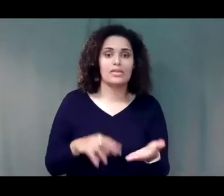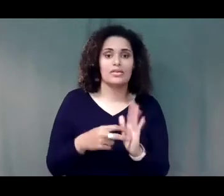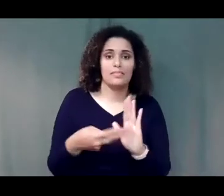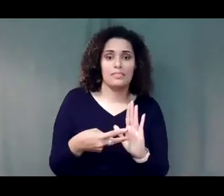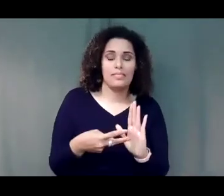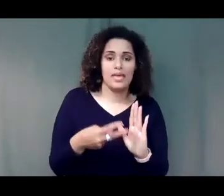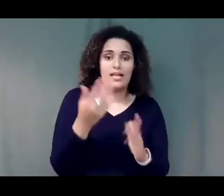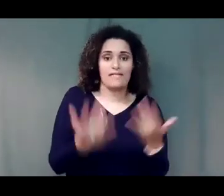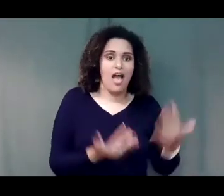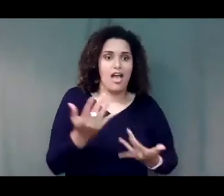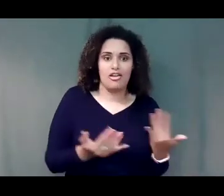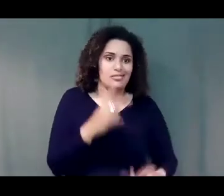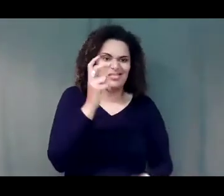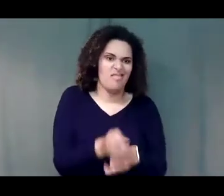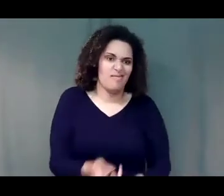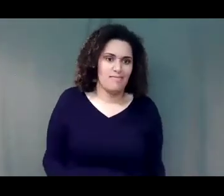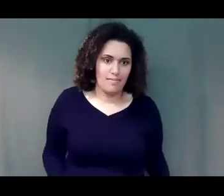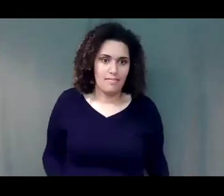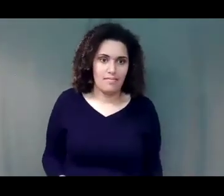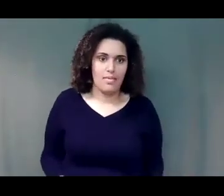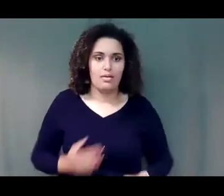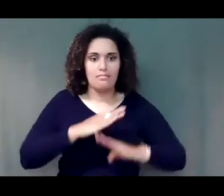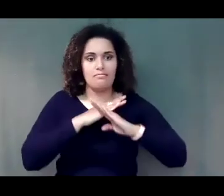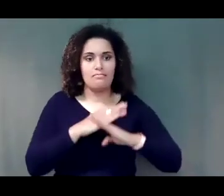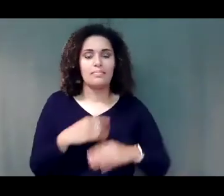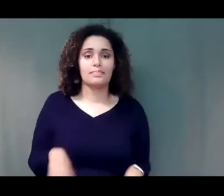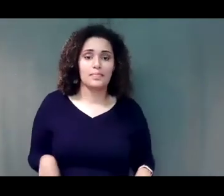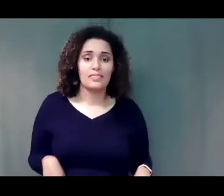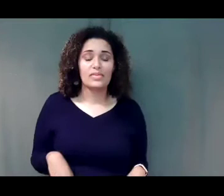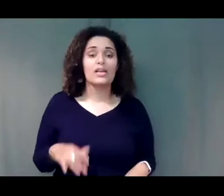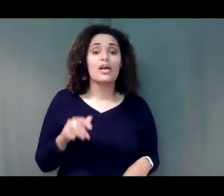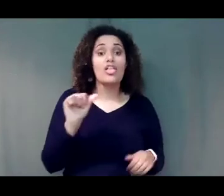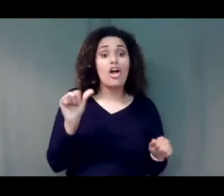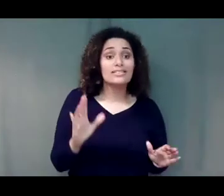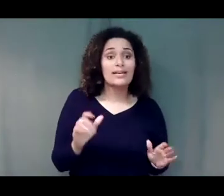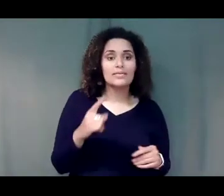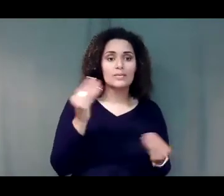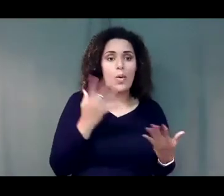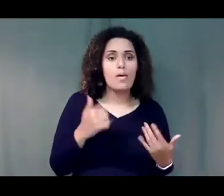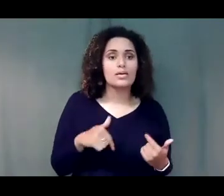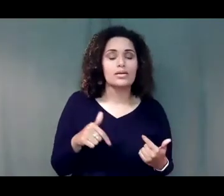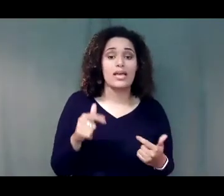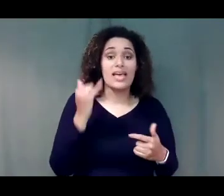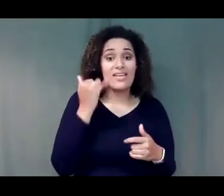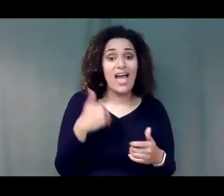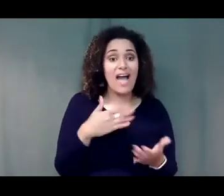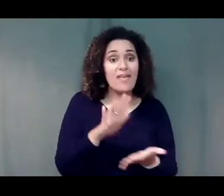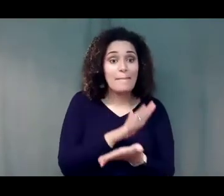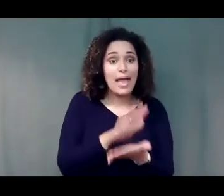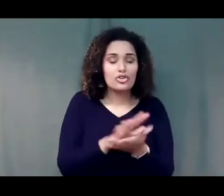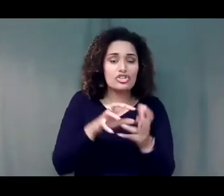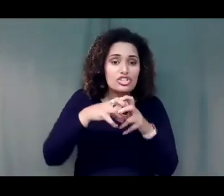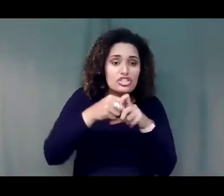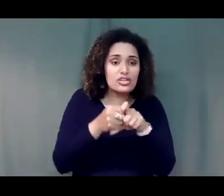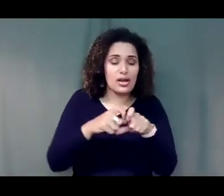hard to set fire to them. And just the example that our architect gave us, and it makes a lot of sense. If you take a piece of paper and crinkle it up and set a